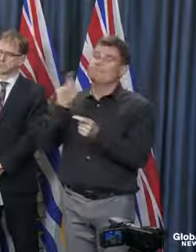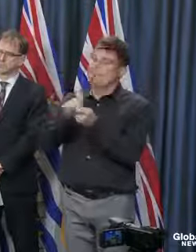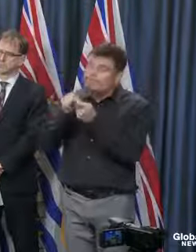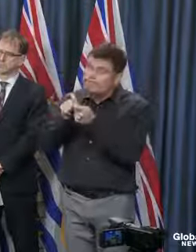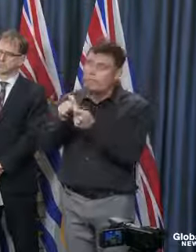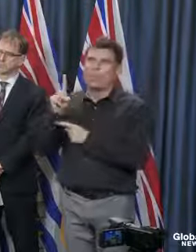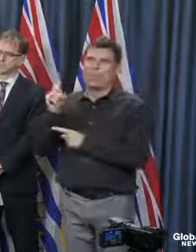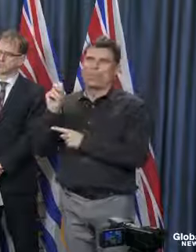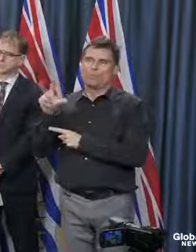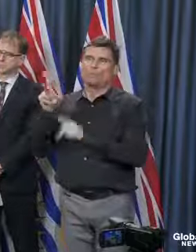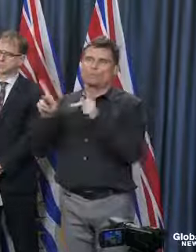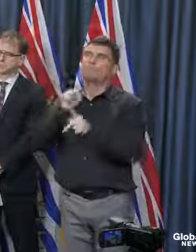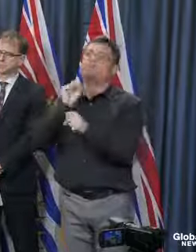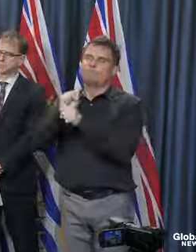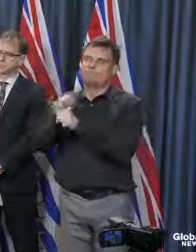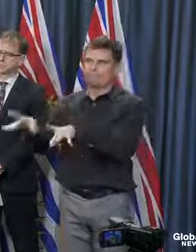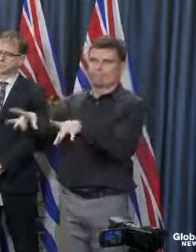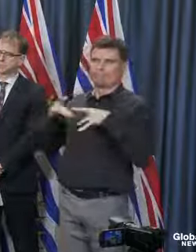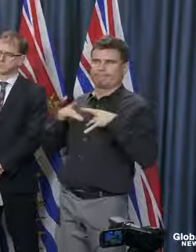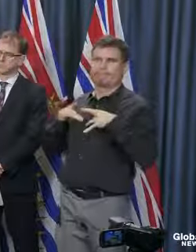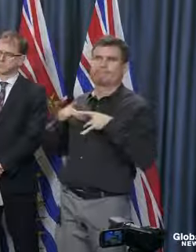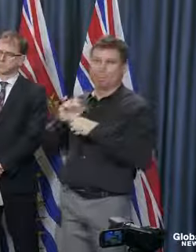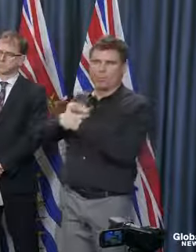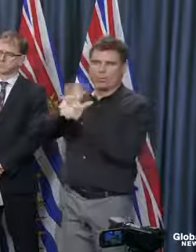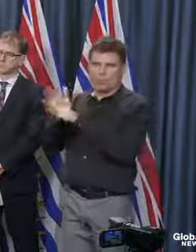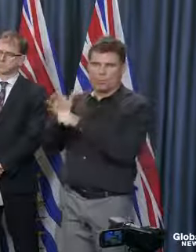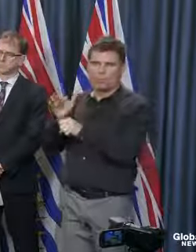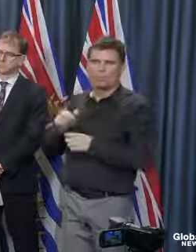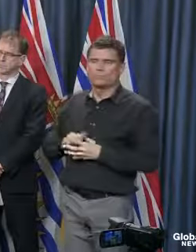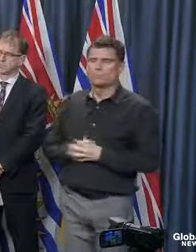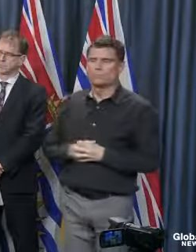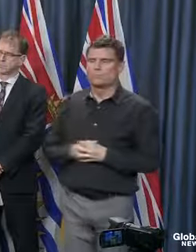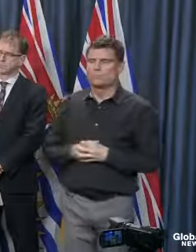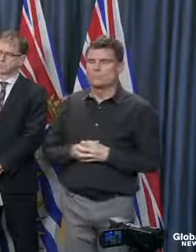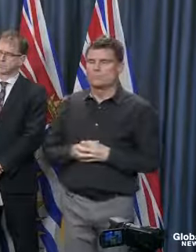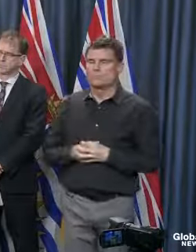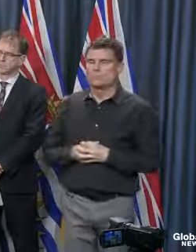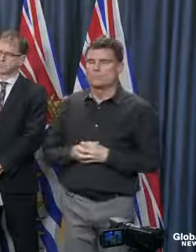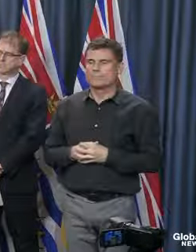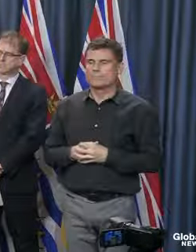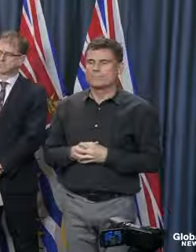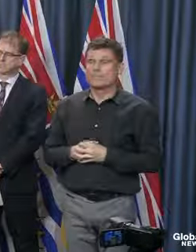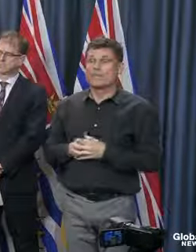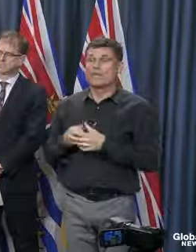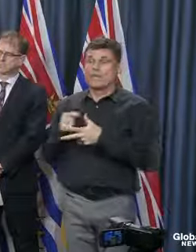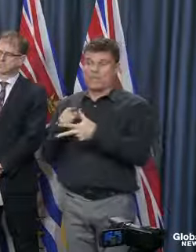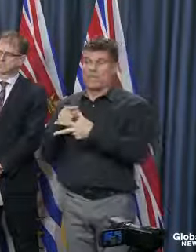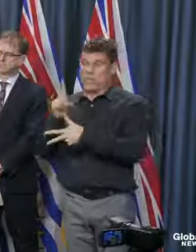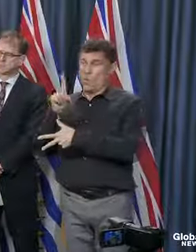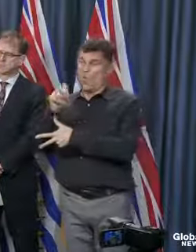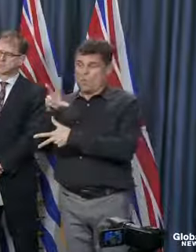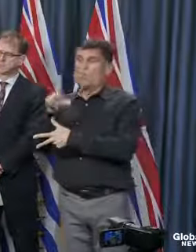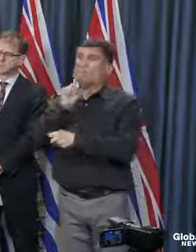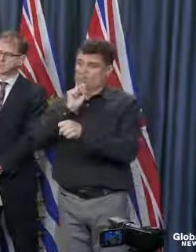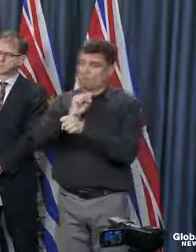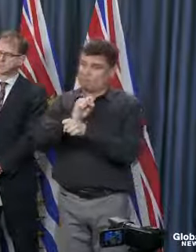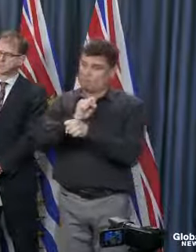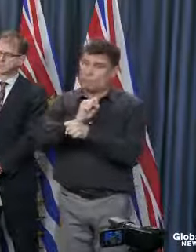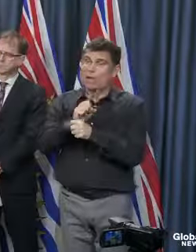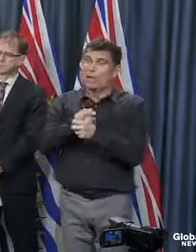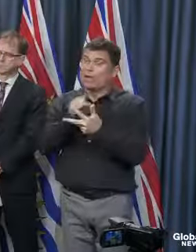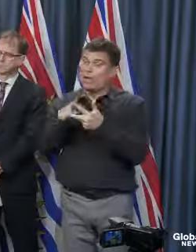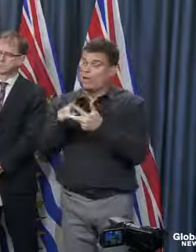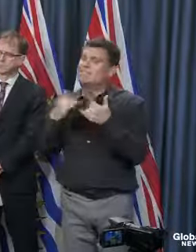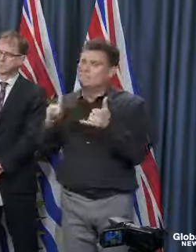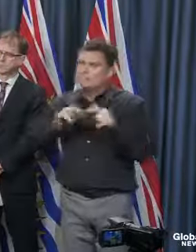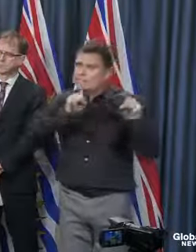this disease in British Columbia so far. Having said that, we know that there is ongoing testing being done